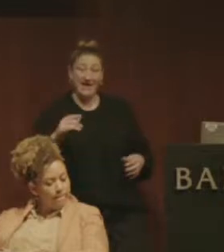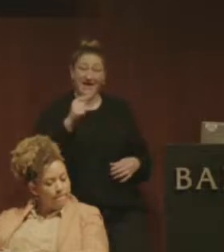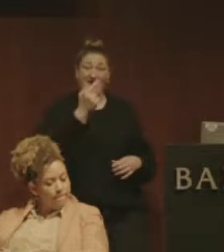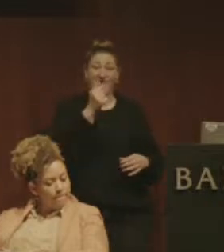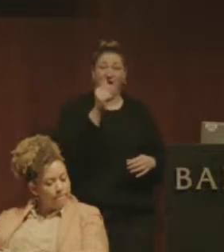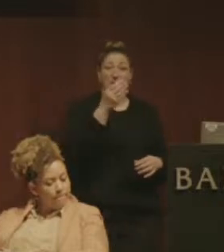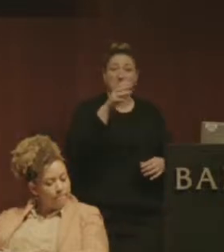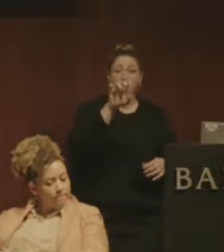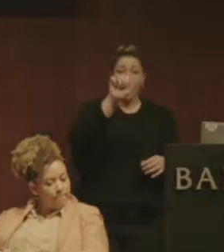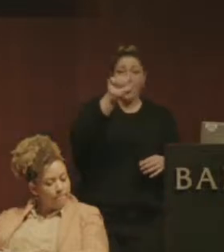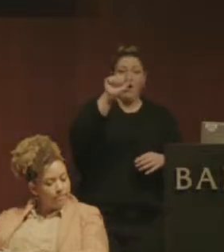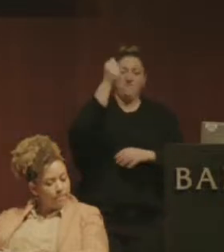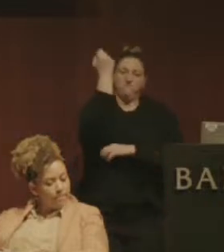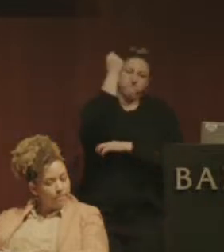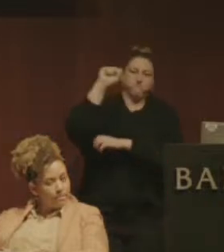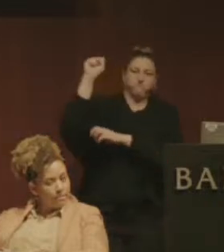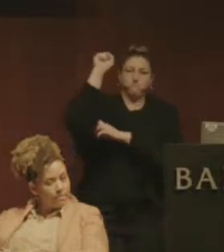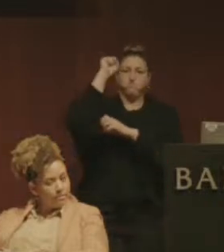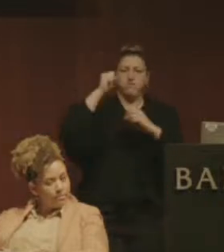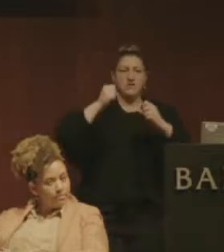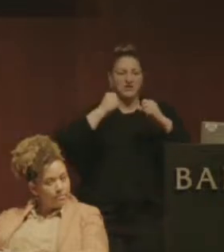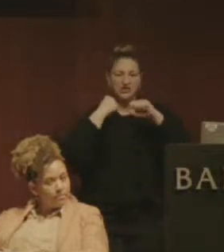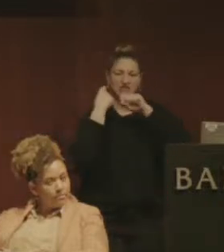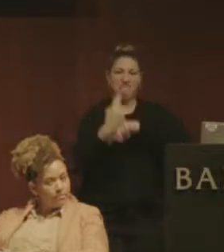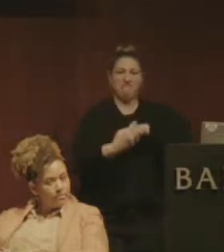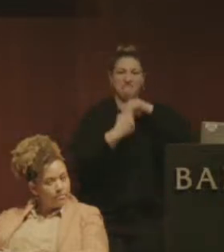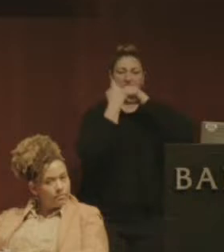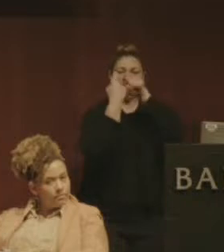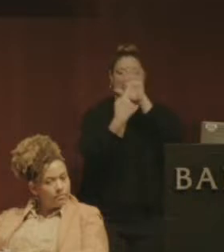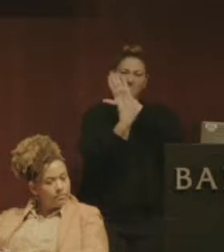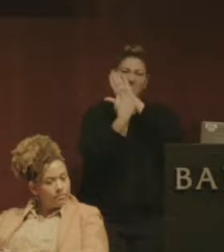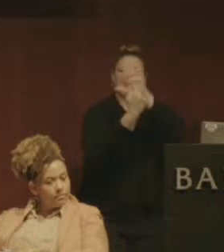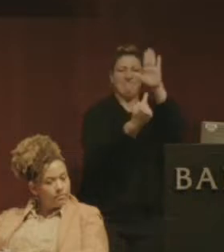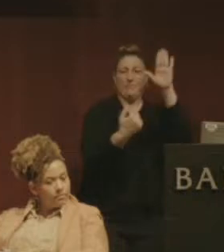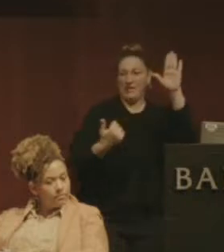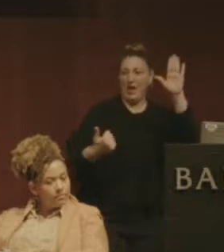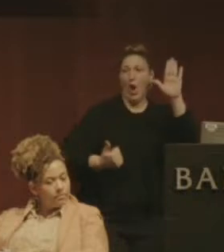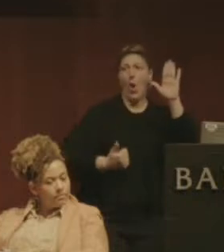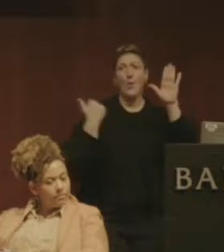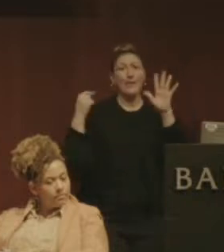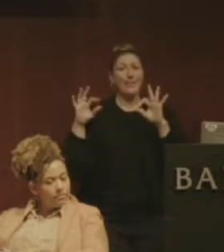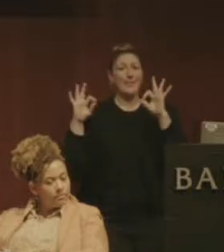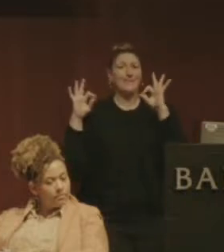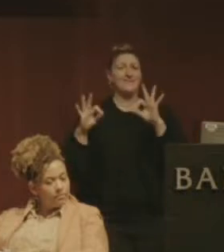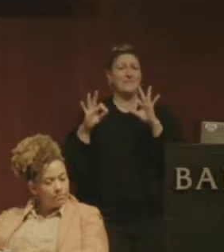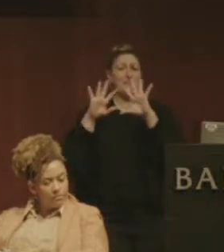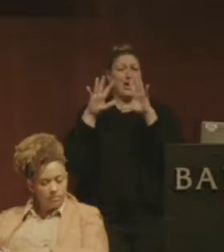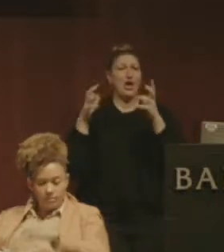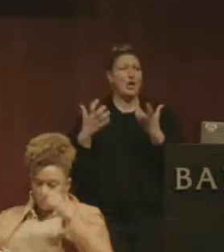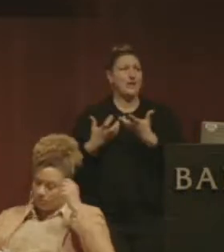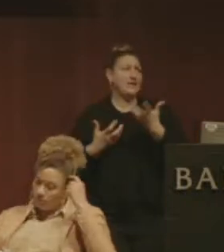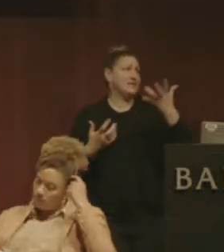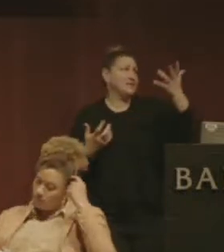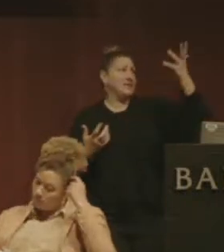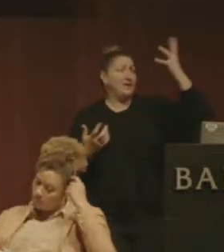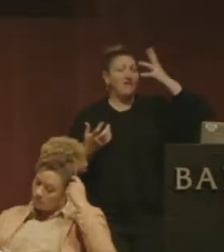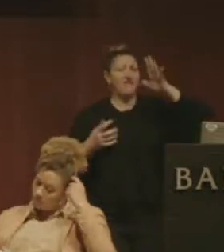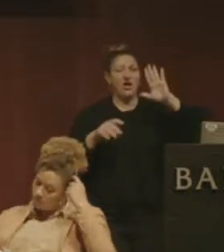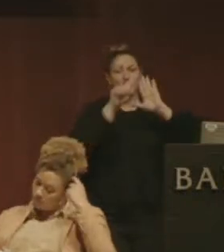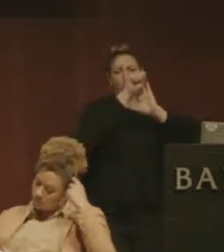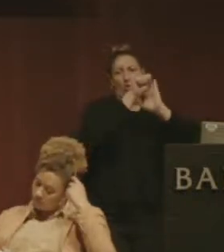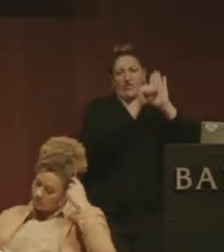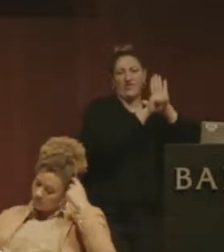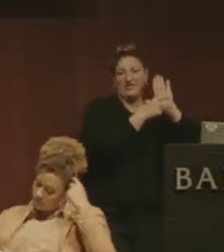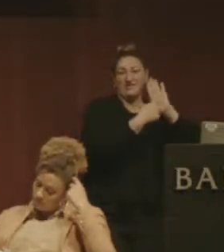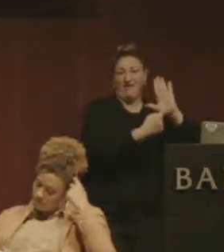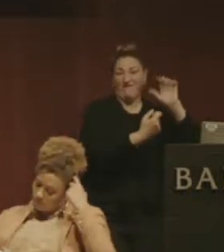of displacement, forge a struggle that constructed an image of living in paradise, an image distinct from the state's portrait